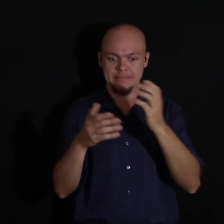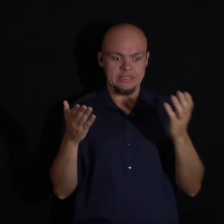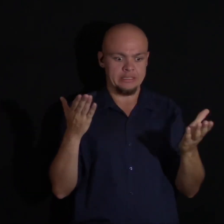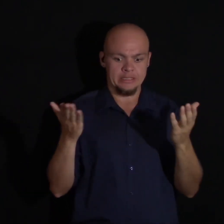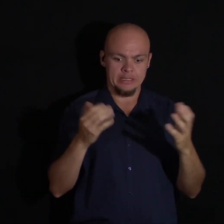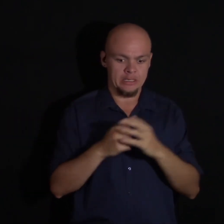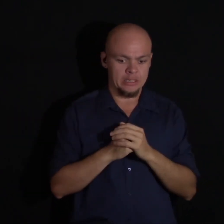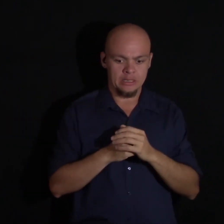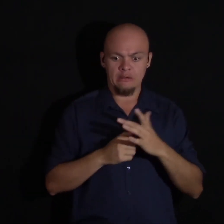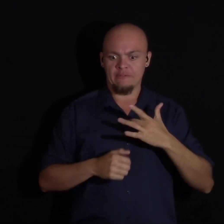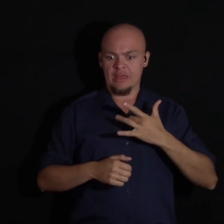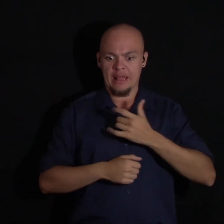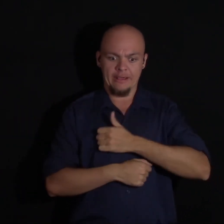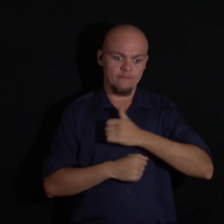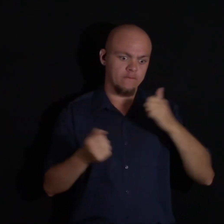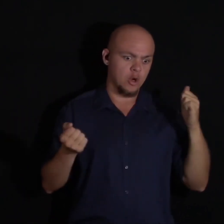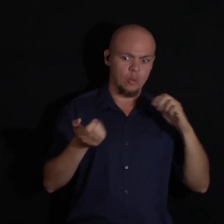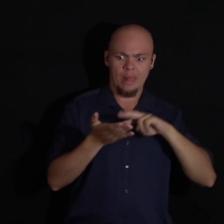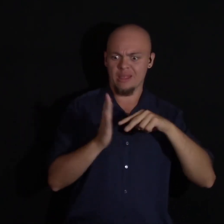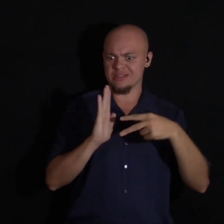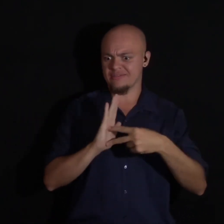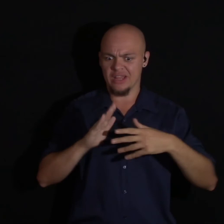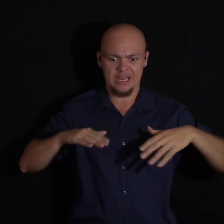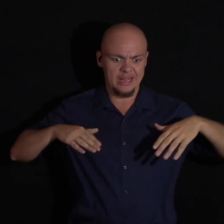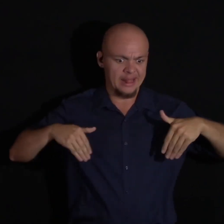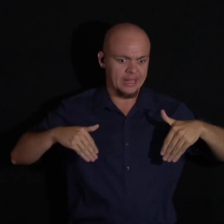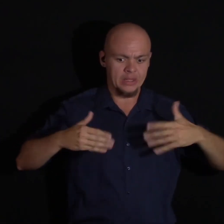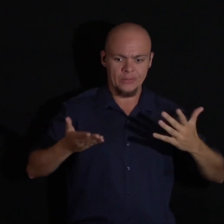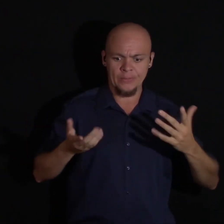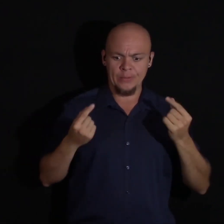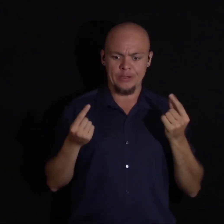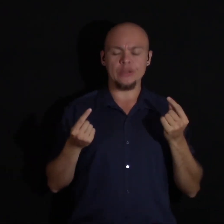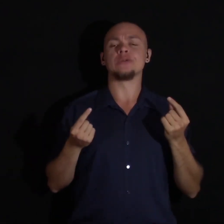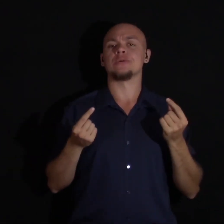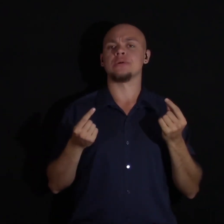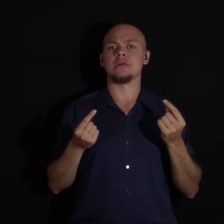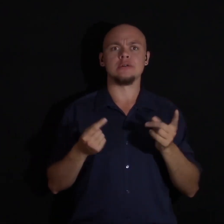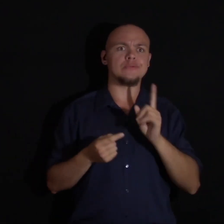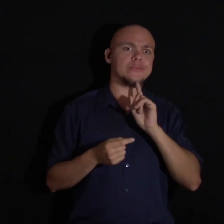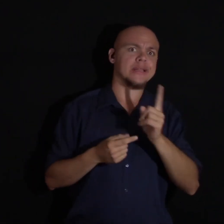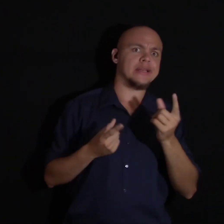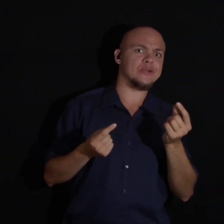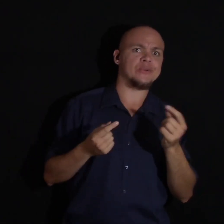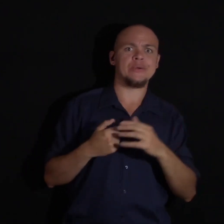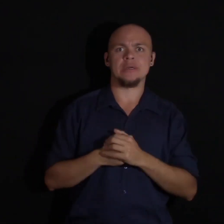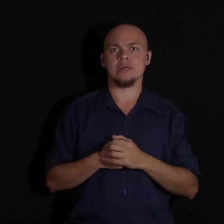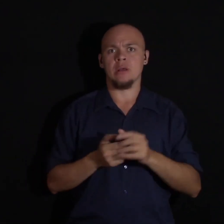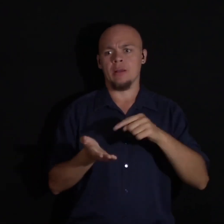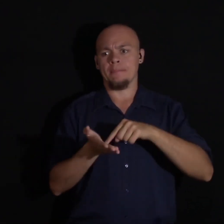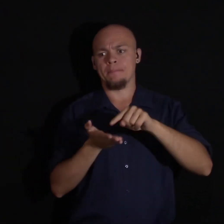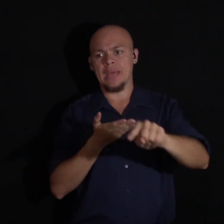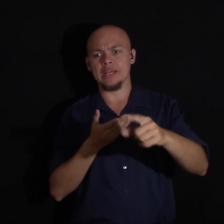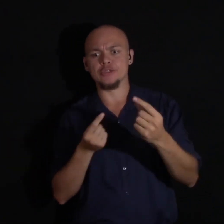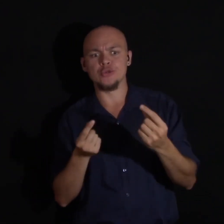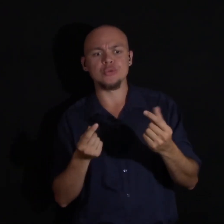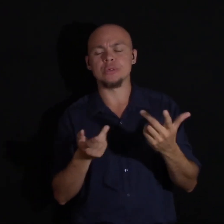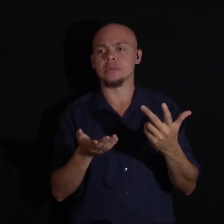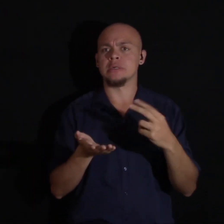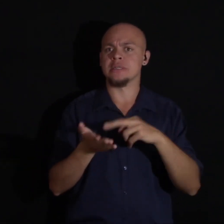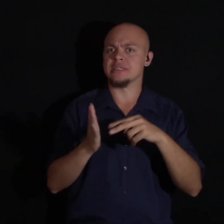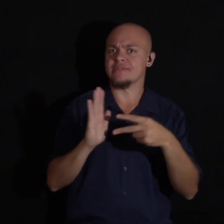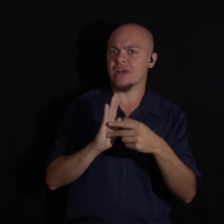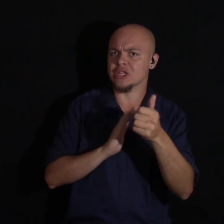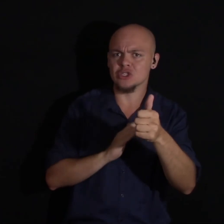isn't defined, or what you seem to do isn't what you really do, or what you're paid to do isn't how you define